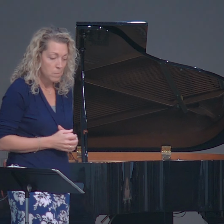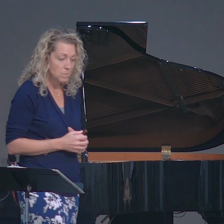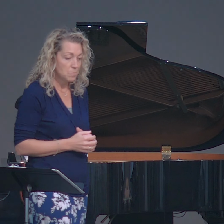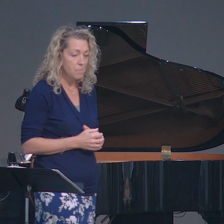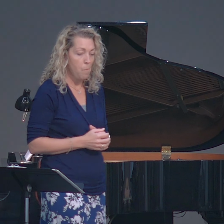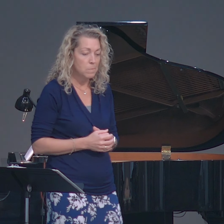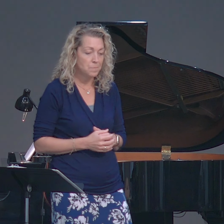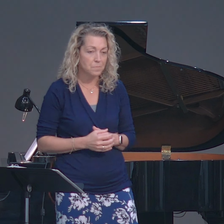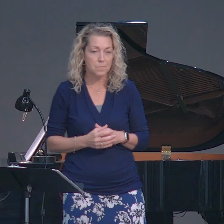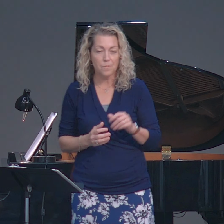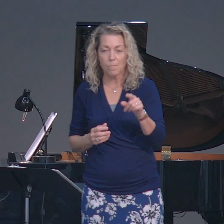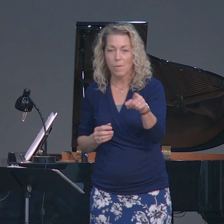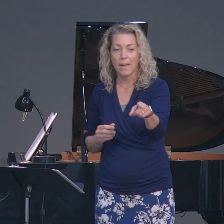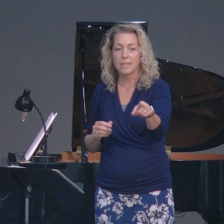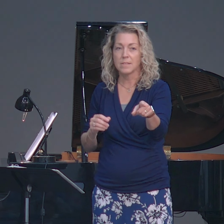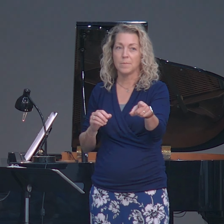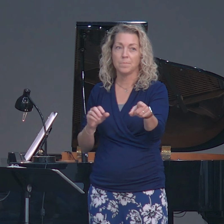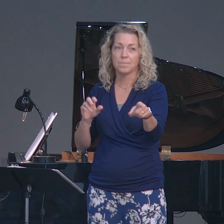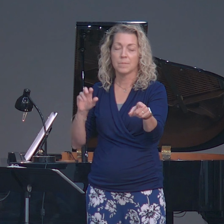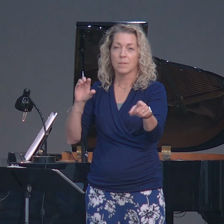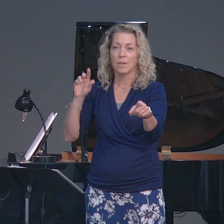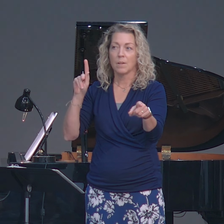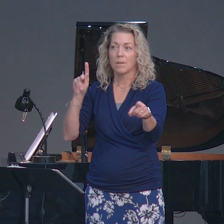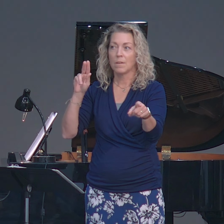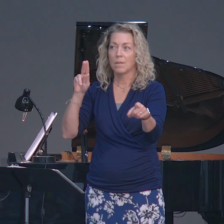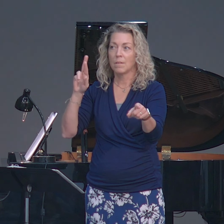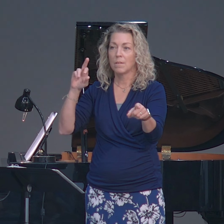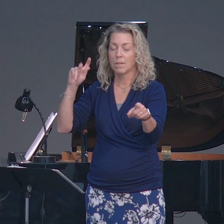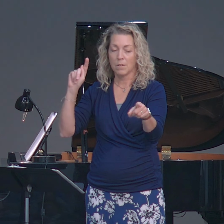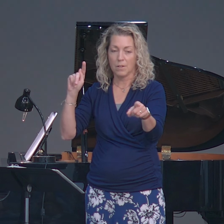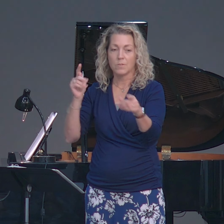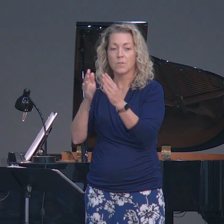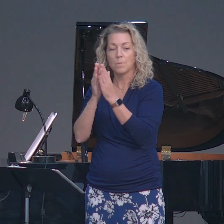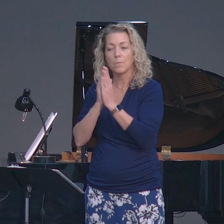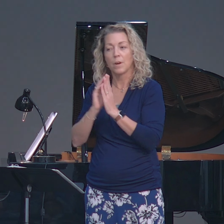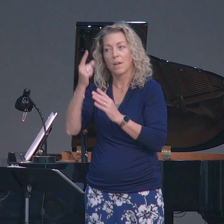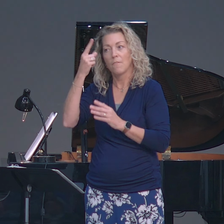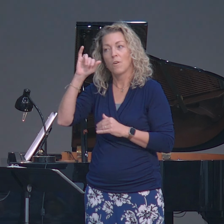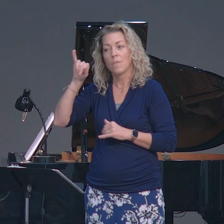Before we drink together, I'd like to ask another one of our deacons, Kurt Hempel, to pray for the juice.